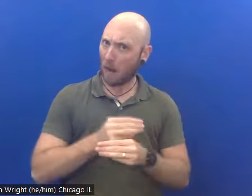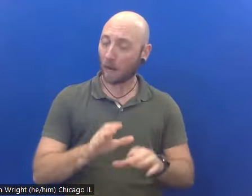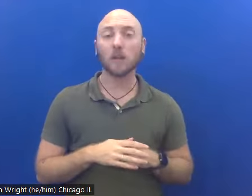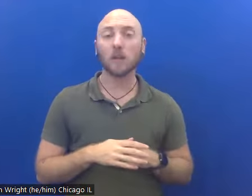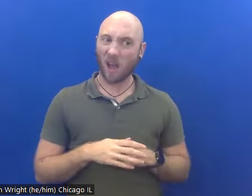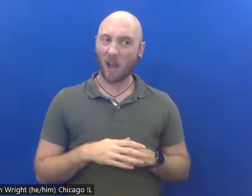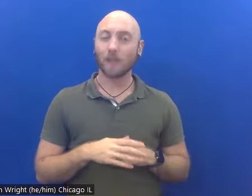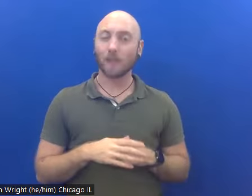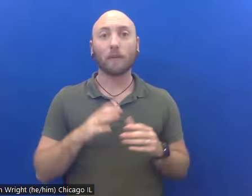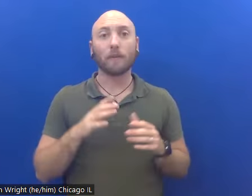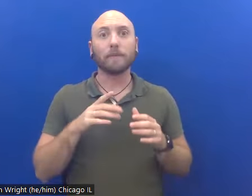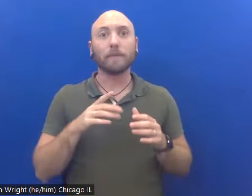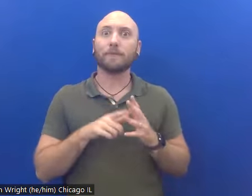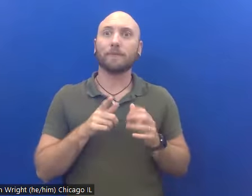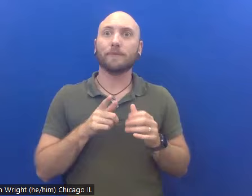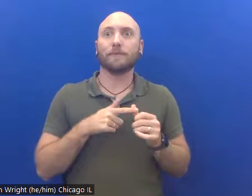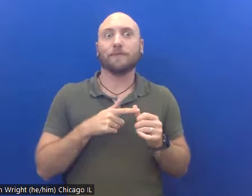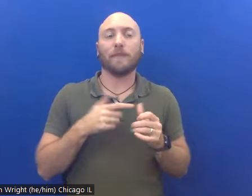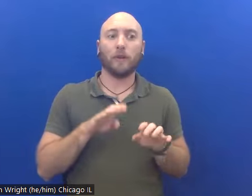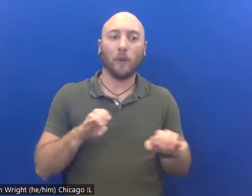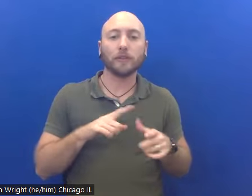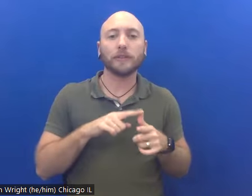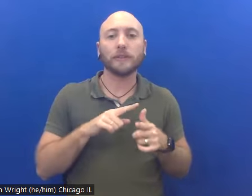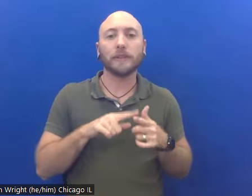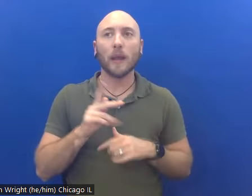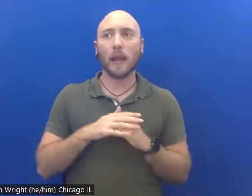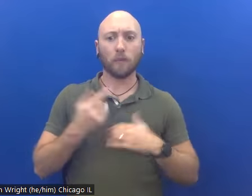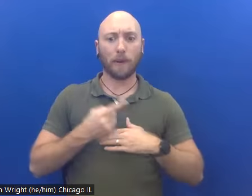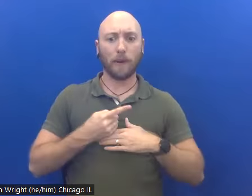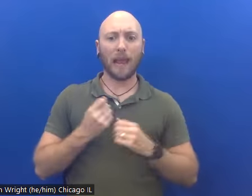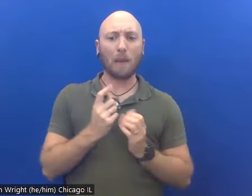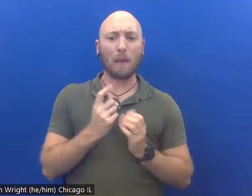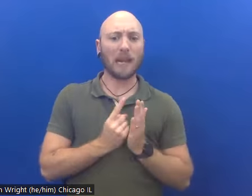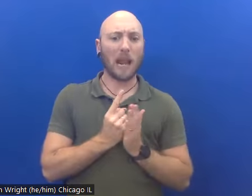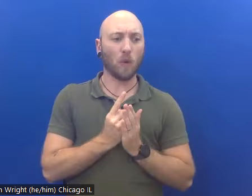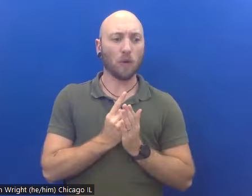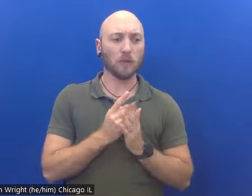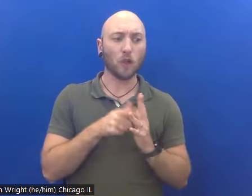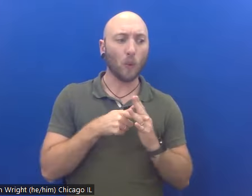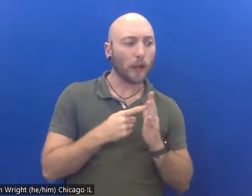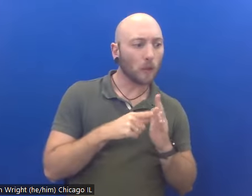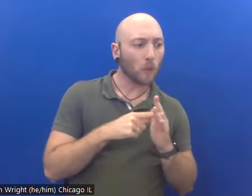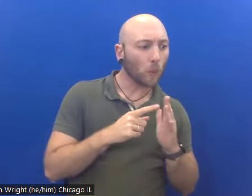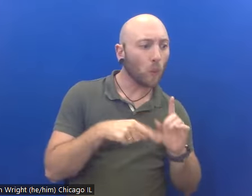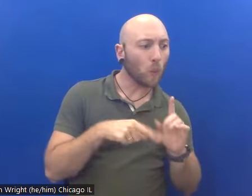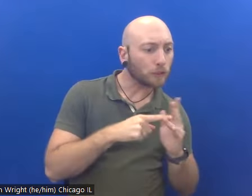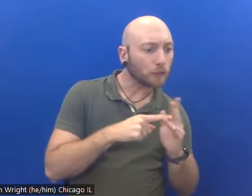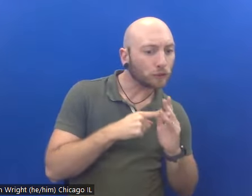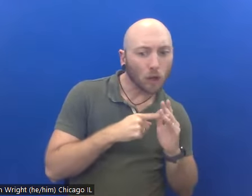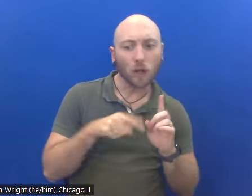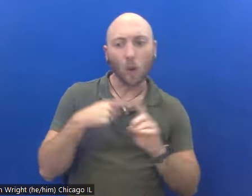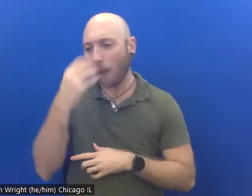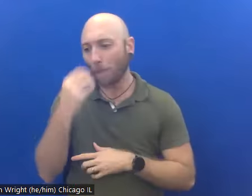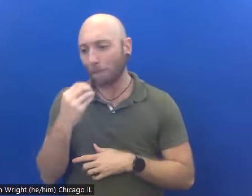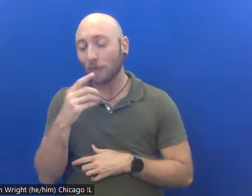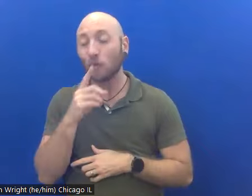through, how many hours am I going to drink today, right? When do I want to start? When do I want to pass out by? Because eventually that's what it came down to.